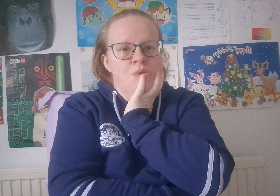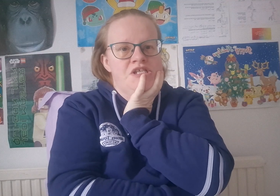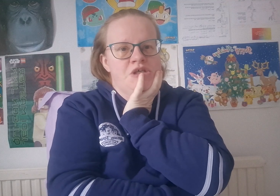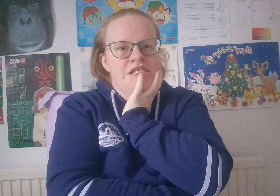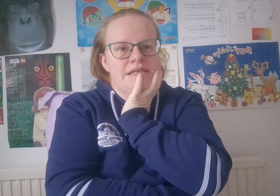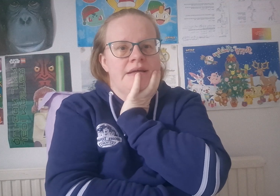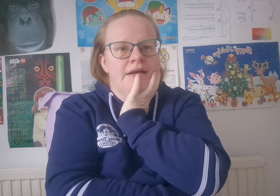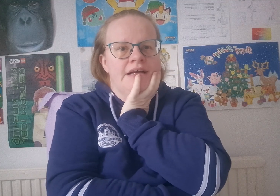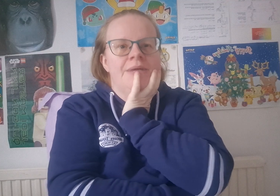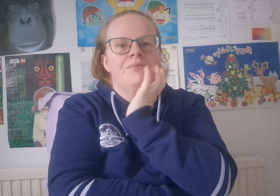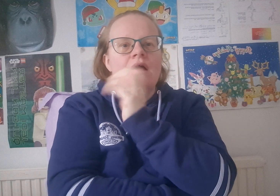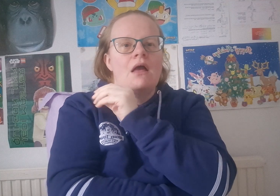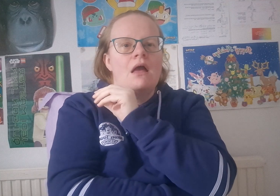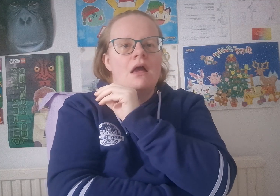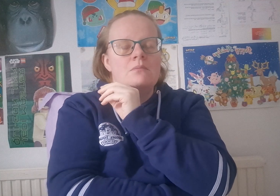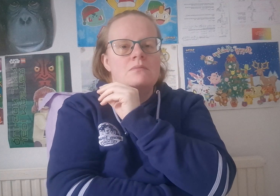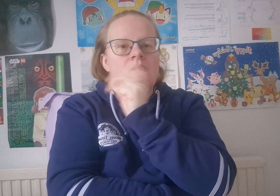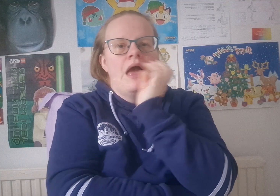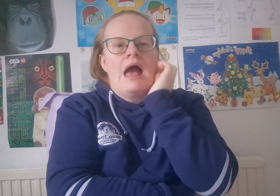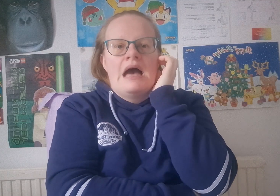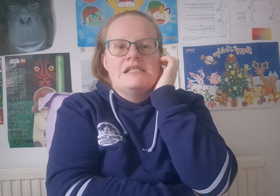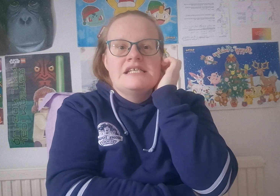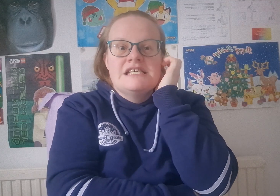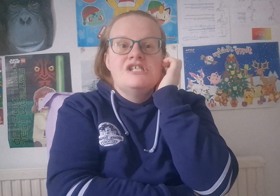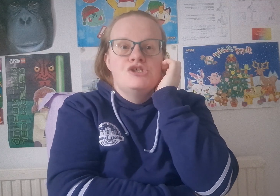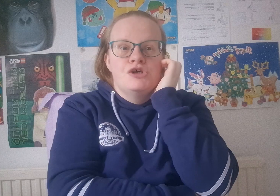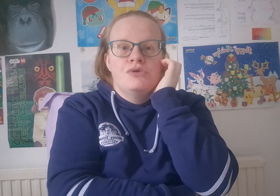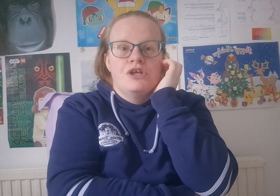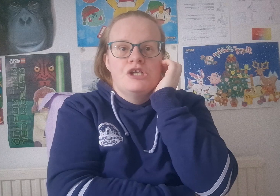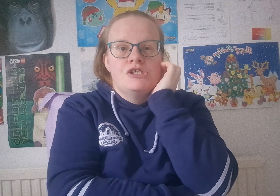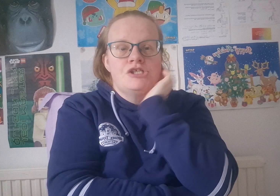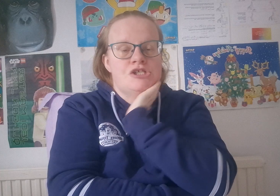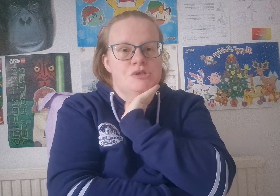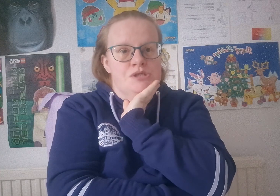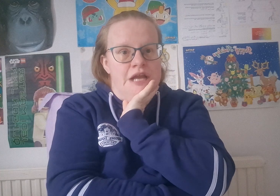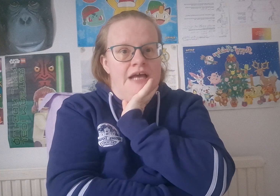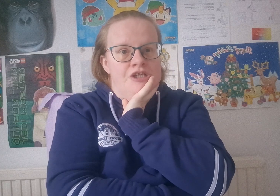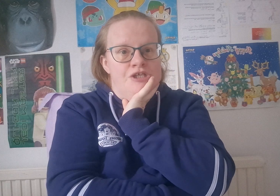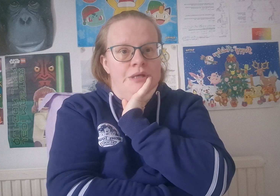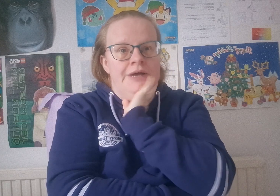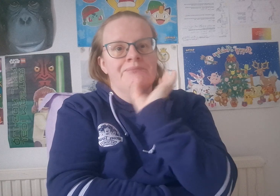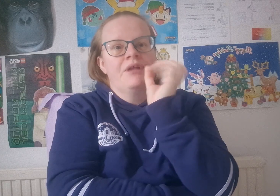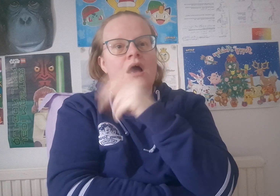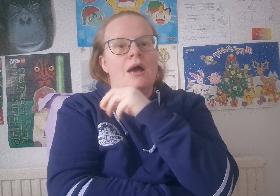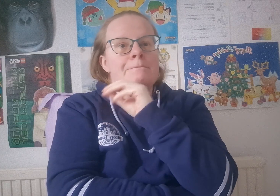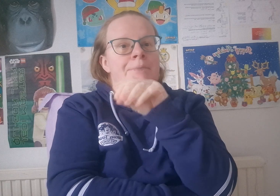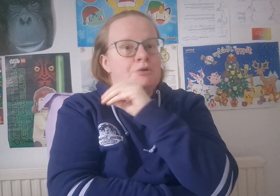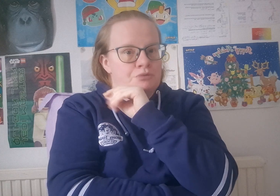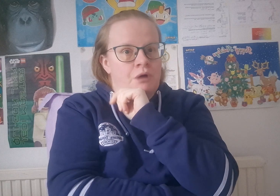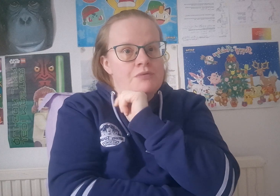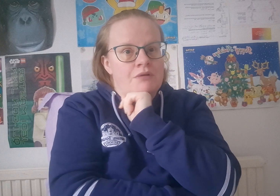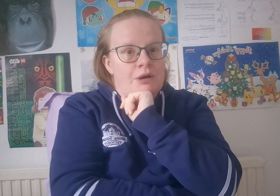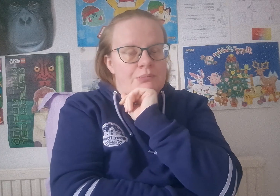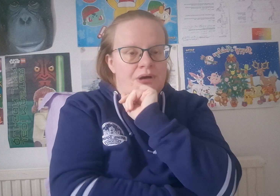twins are considered lucky. And it is true that Susan and Julia both wrote their own